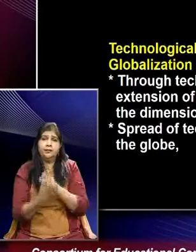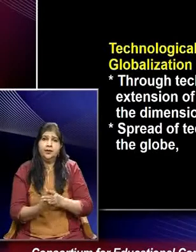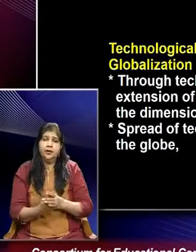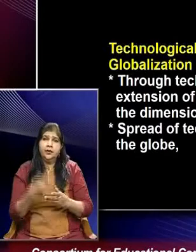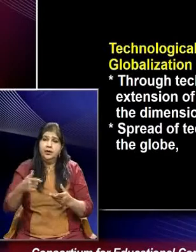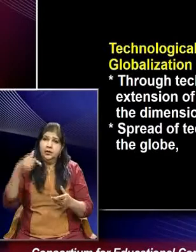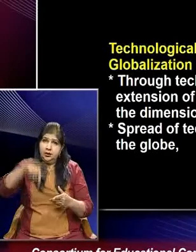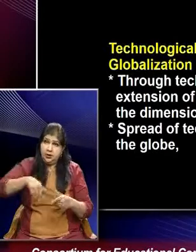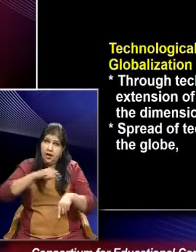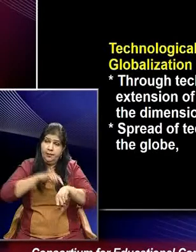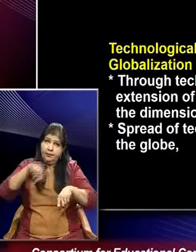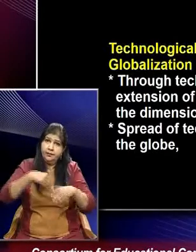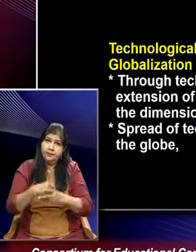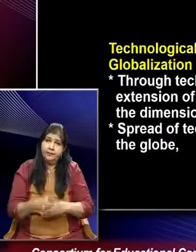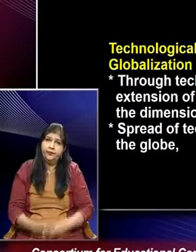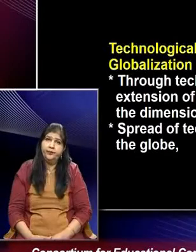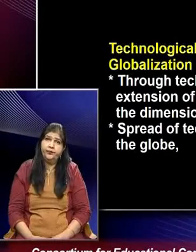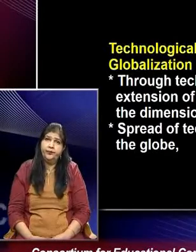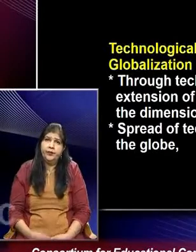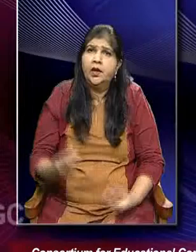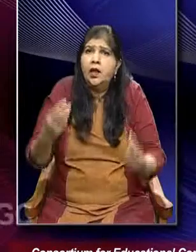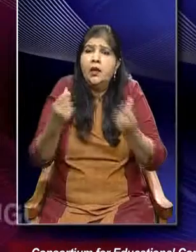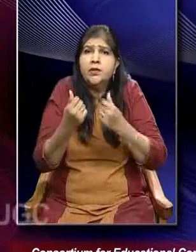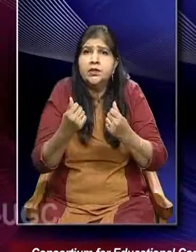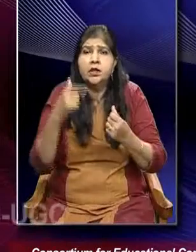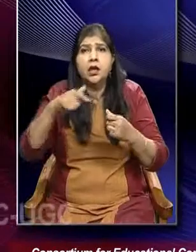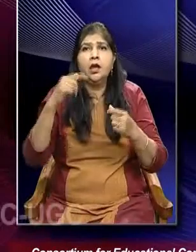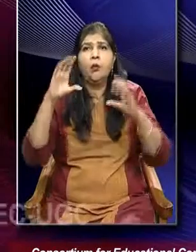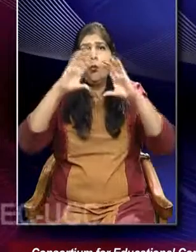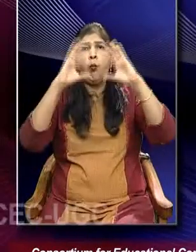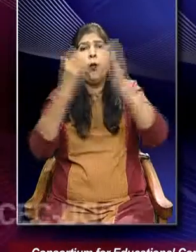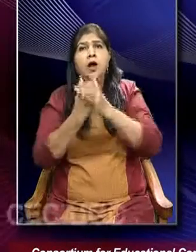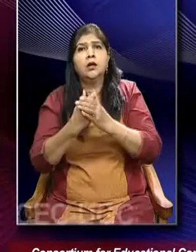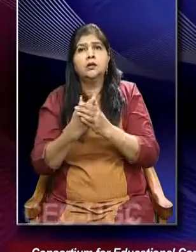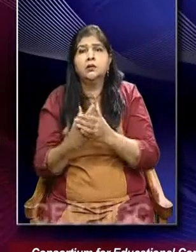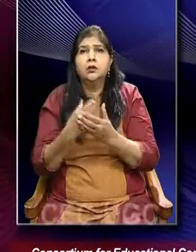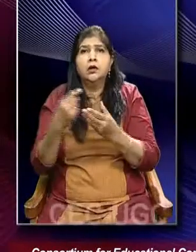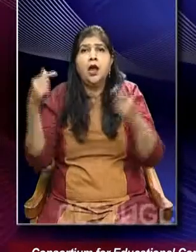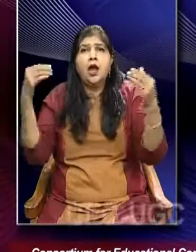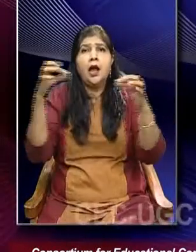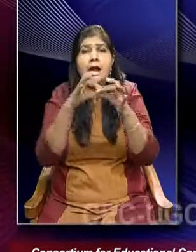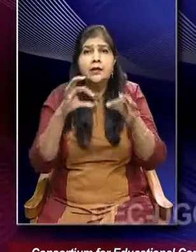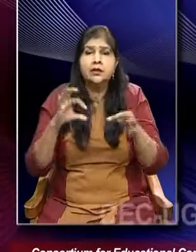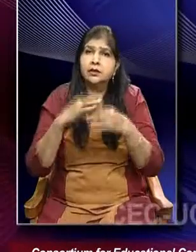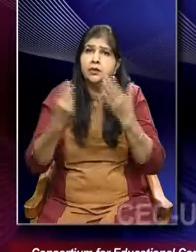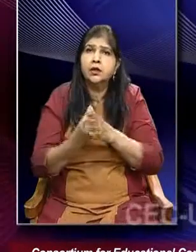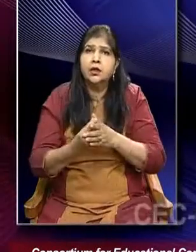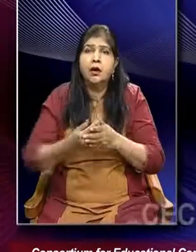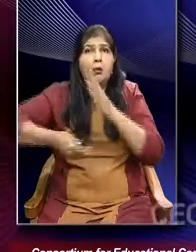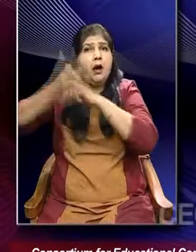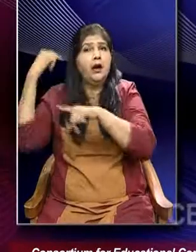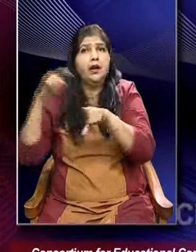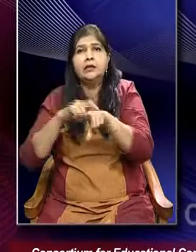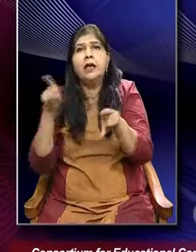in today's time, one finds that the world is getting connected like never